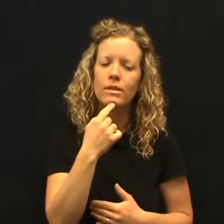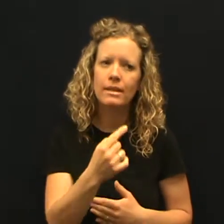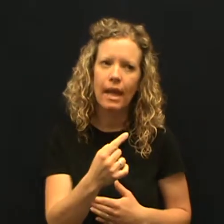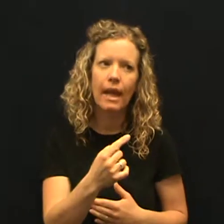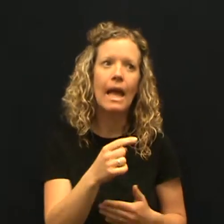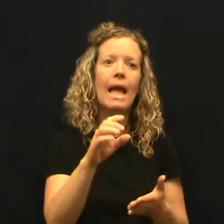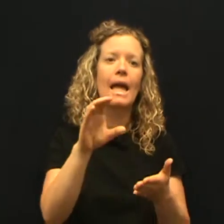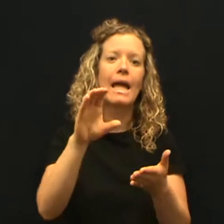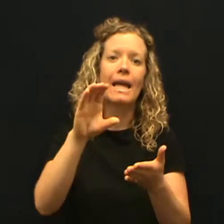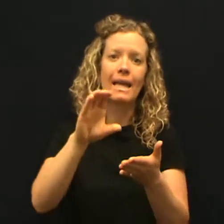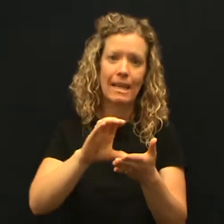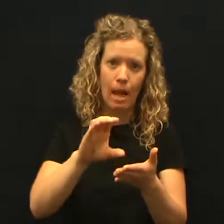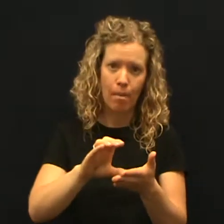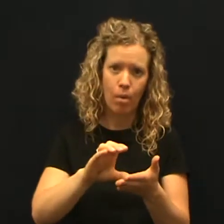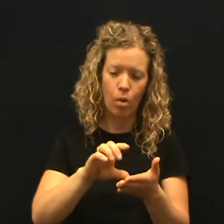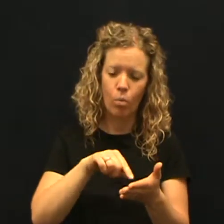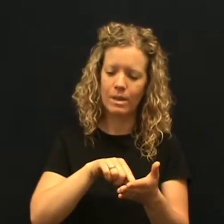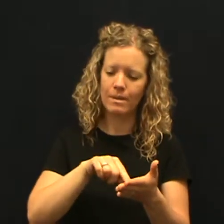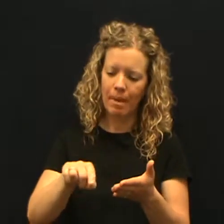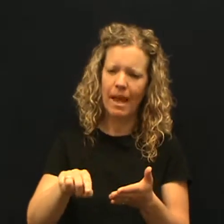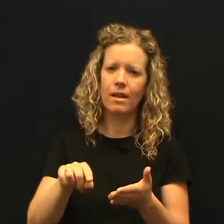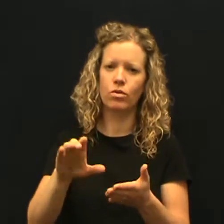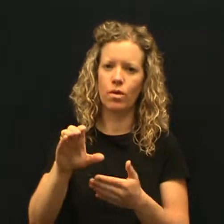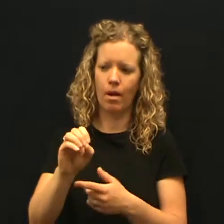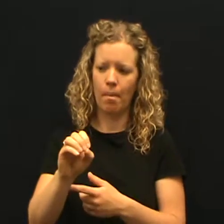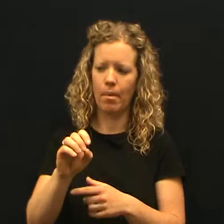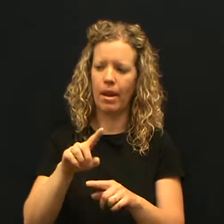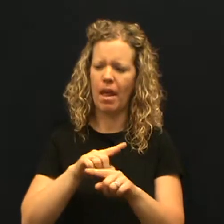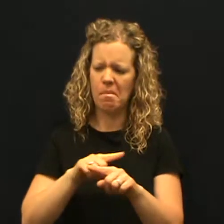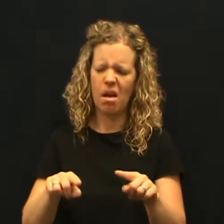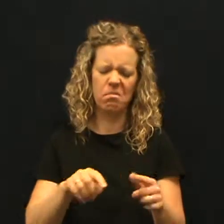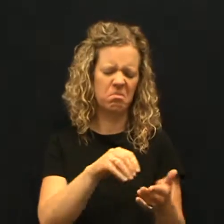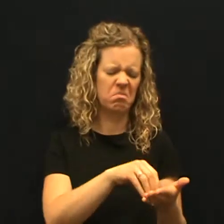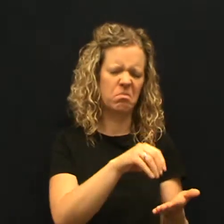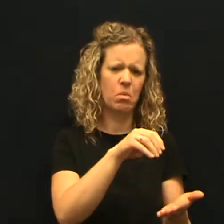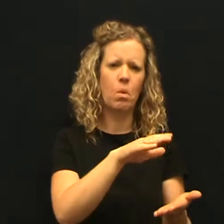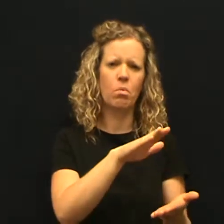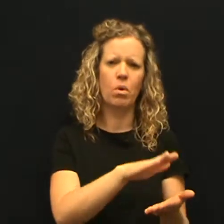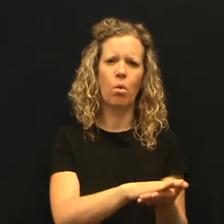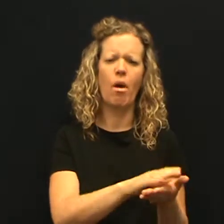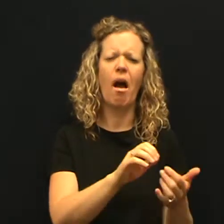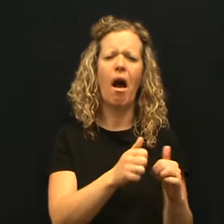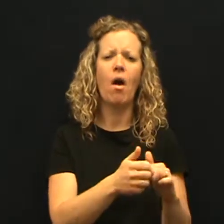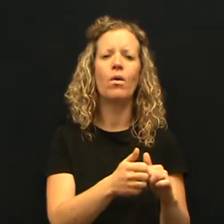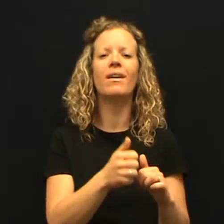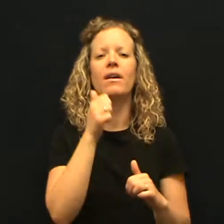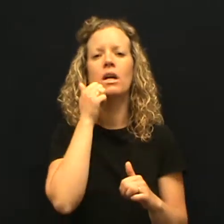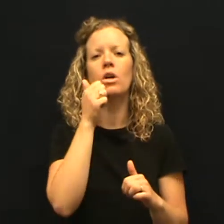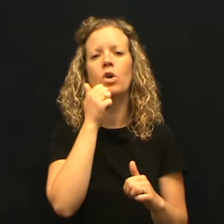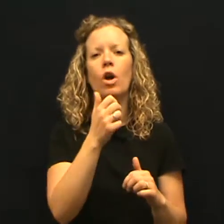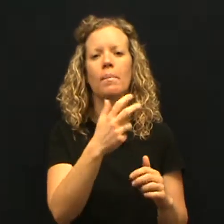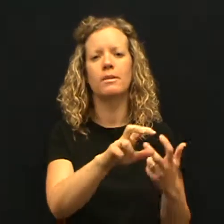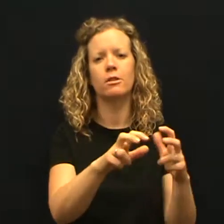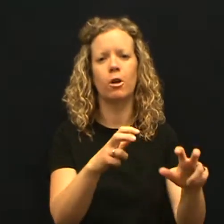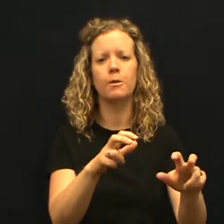that was paid into the company, but we're going to end up recording it as common stock. So with a